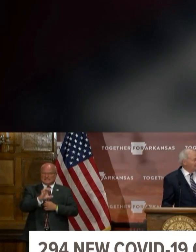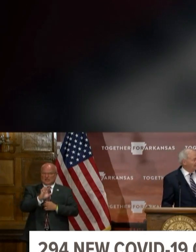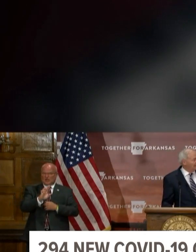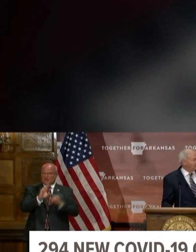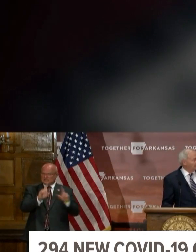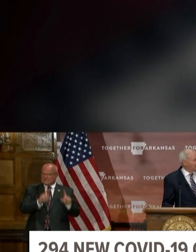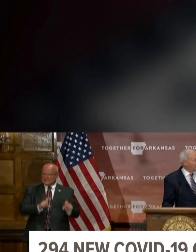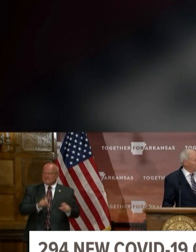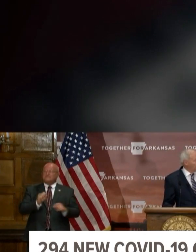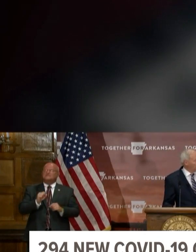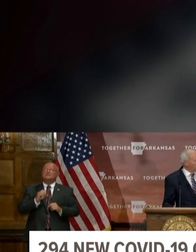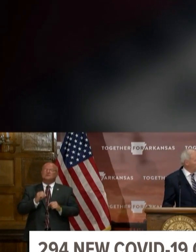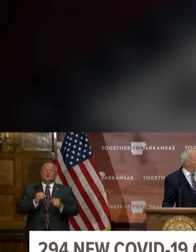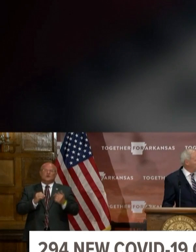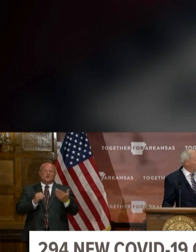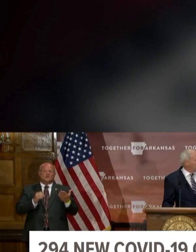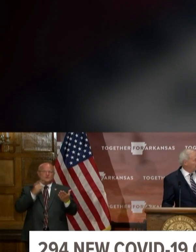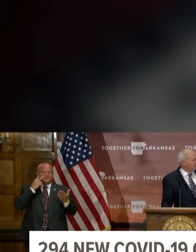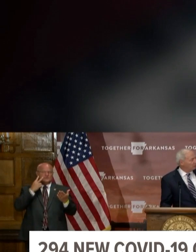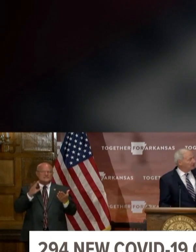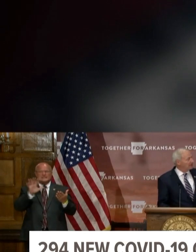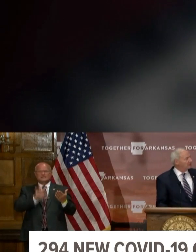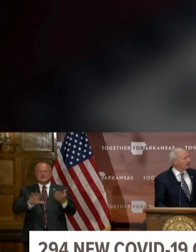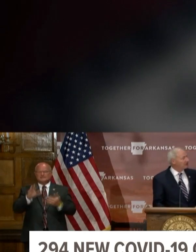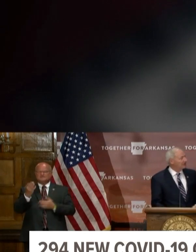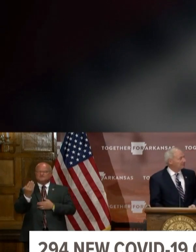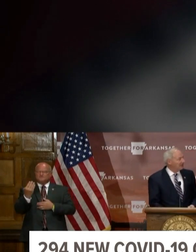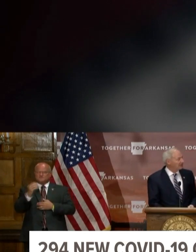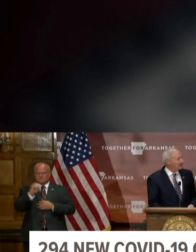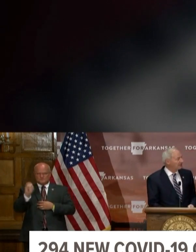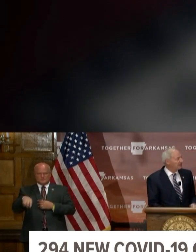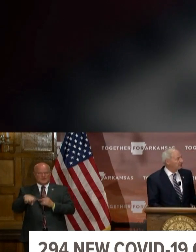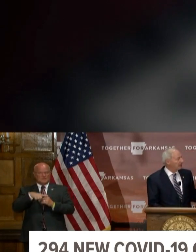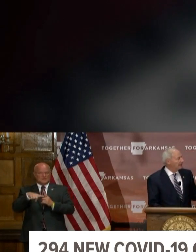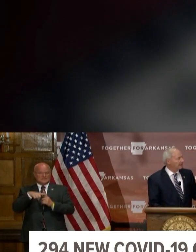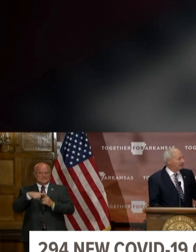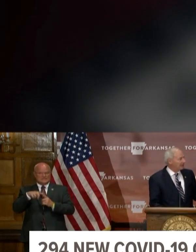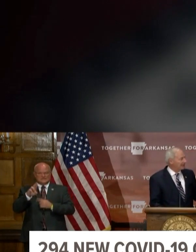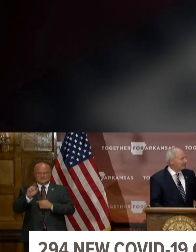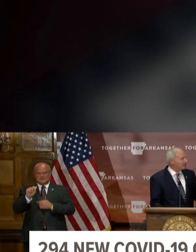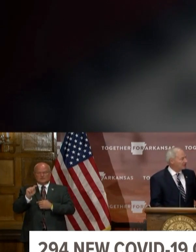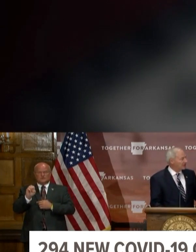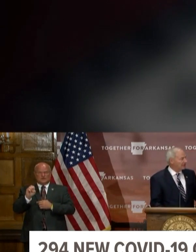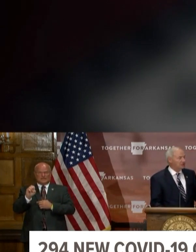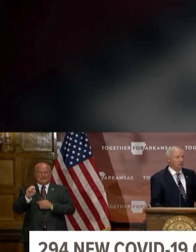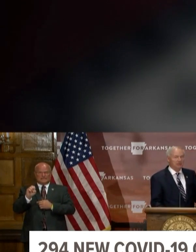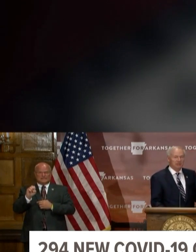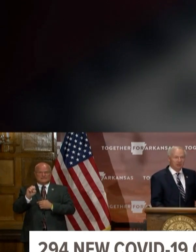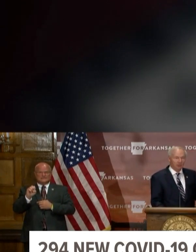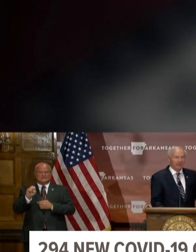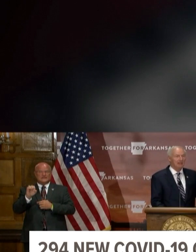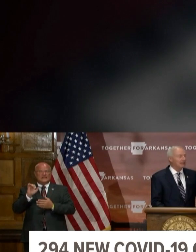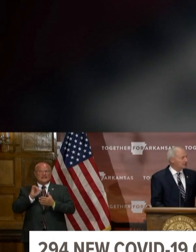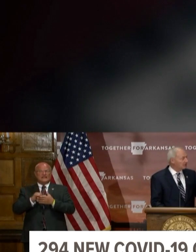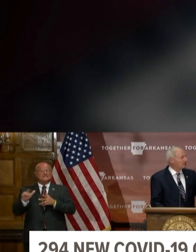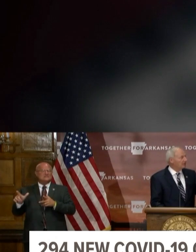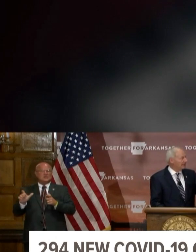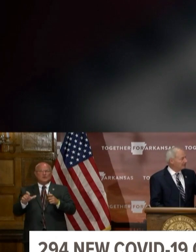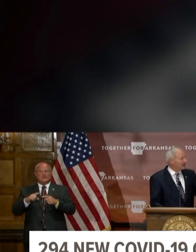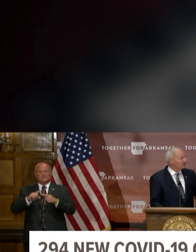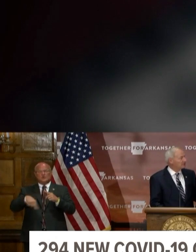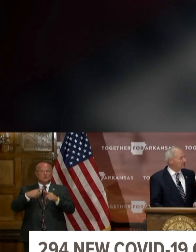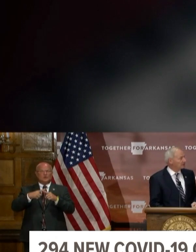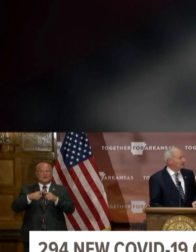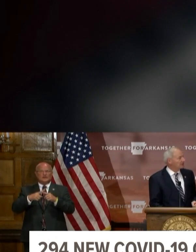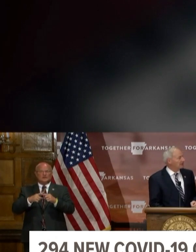test. And so here you see about a 14% positivity rate of our antigen test, which is the quick